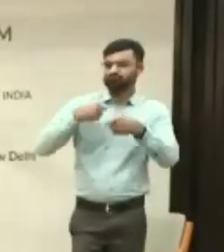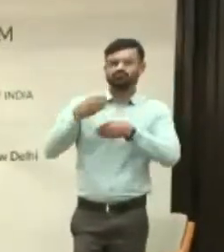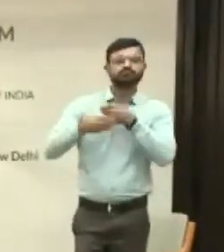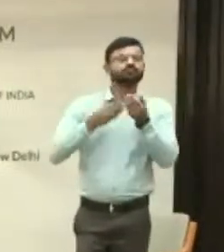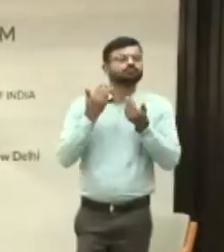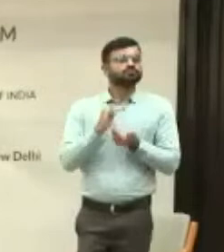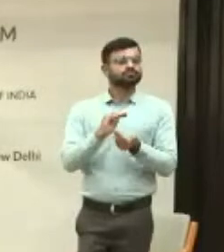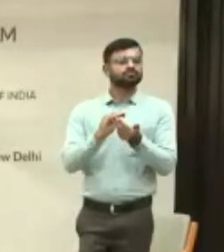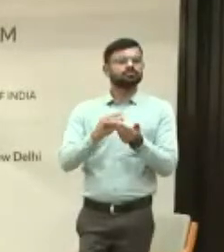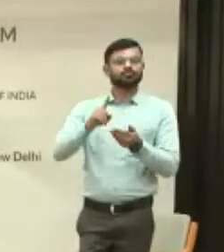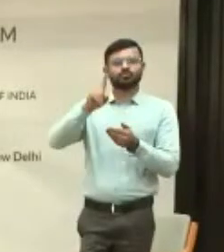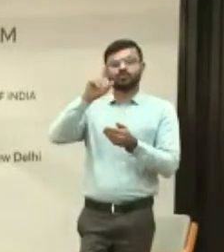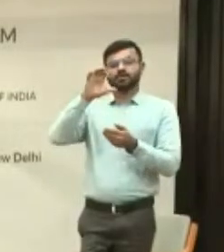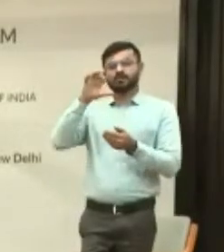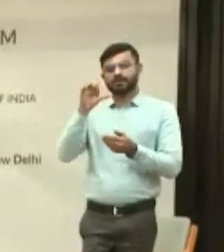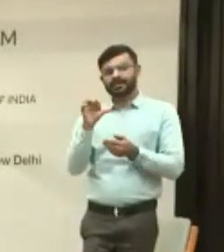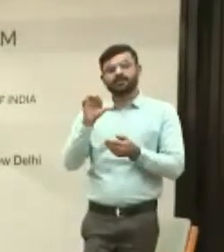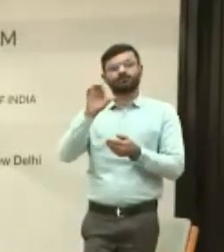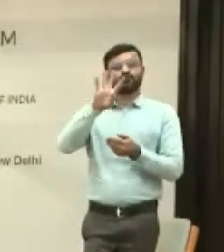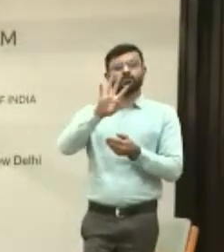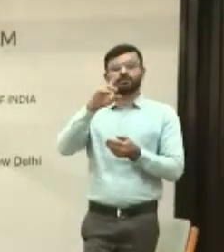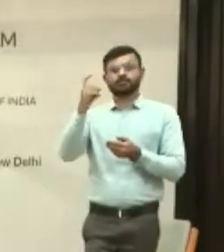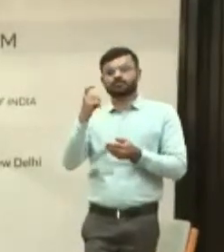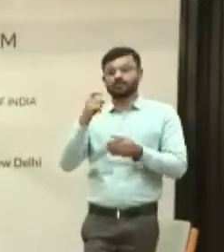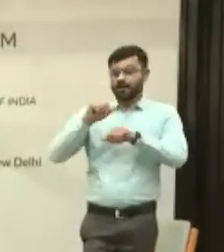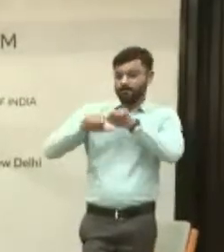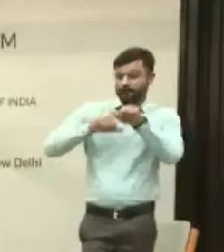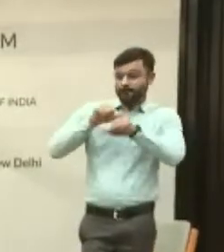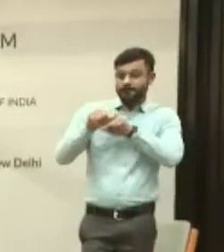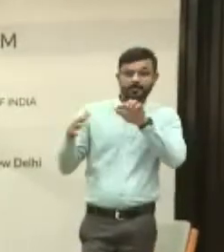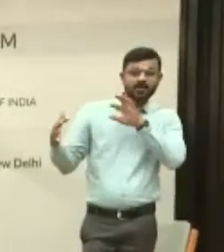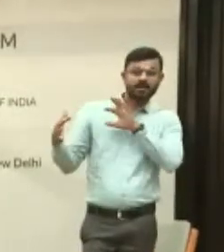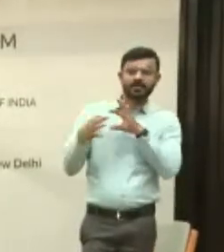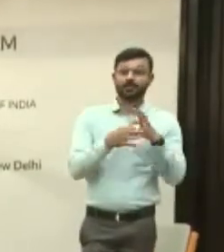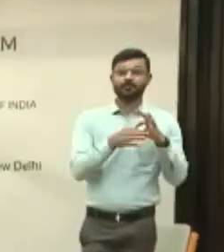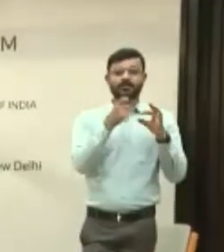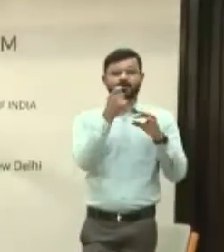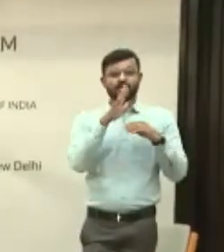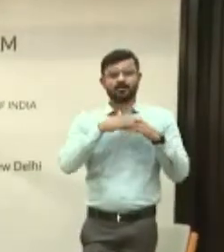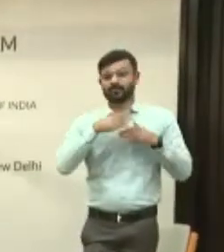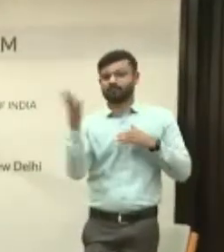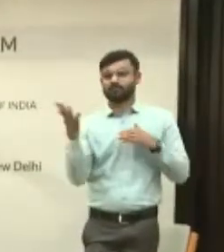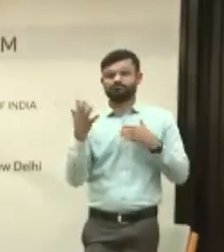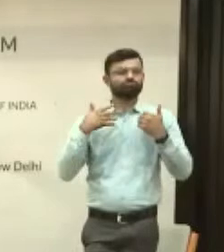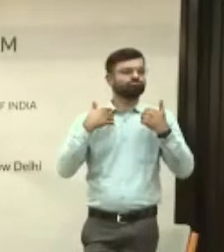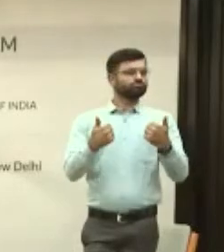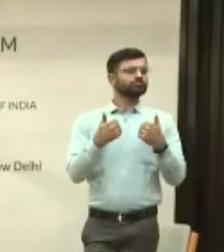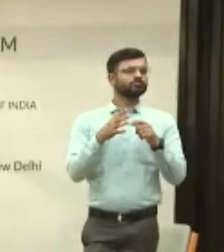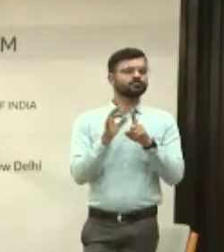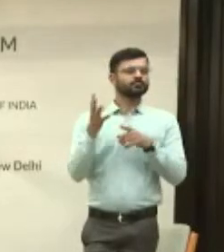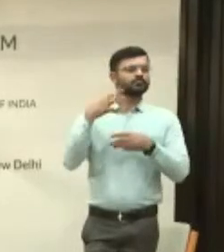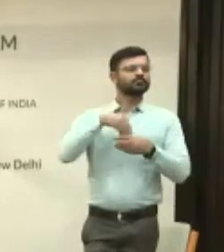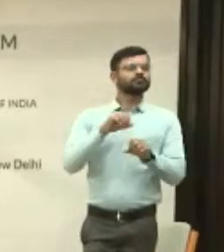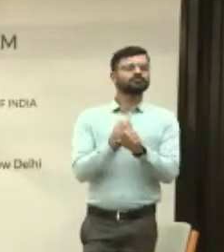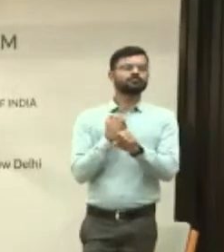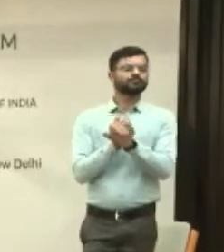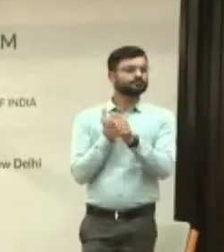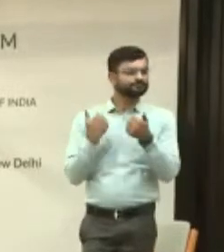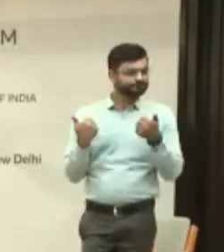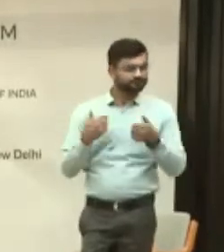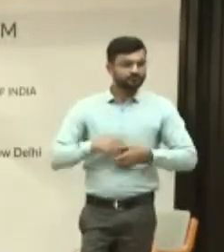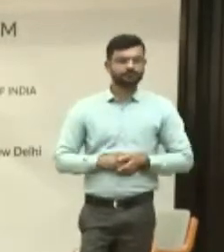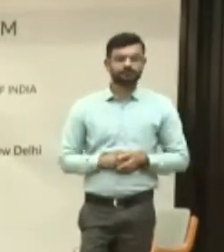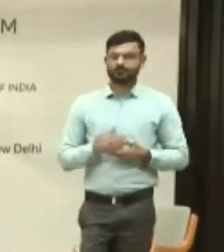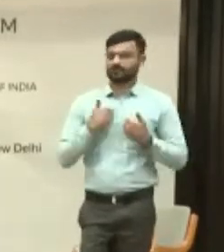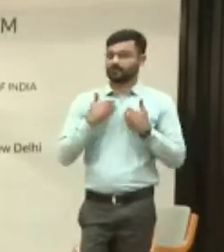born before 1947 crosses the threshold of 75 and therefore hopefully exits.